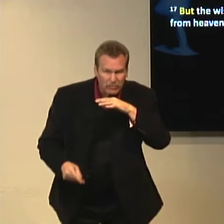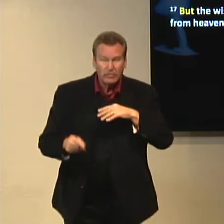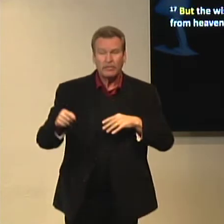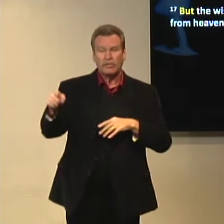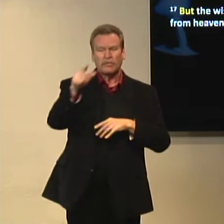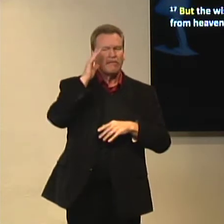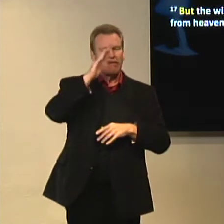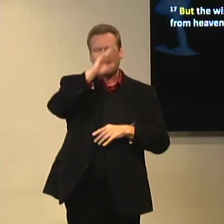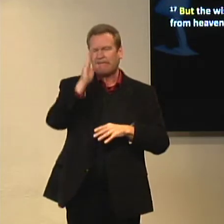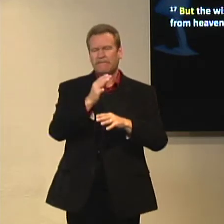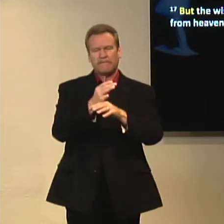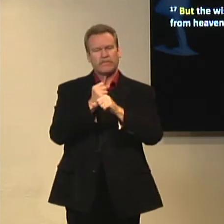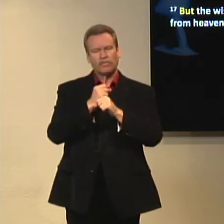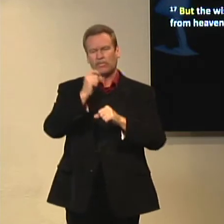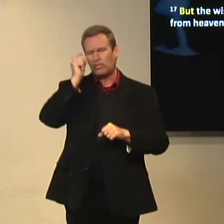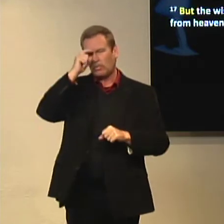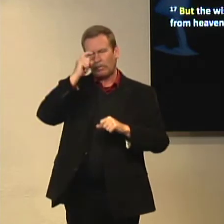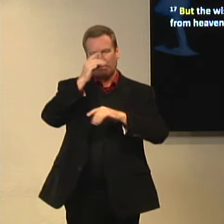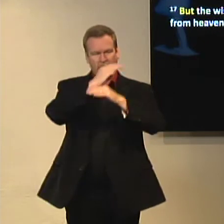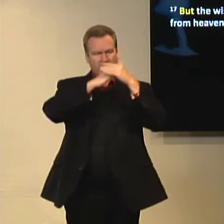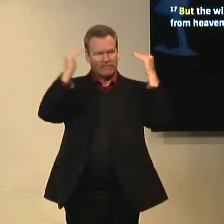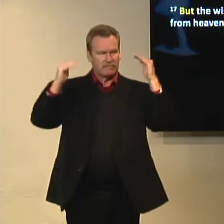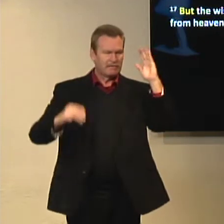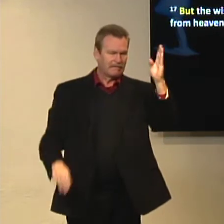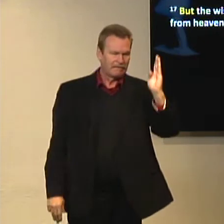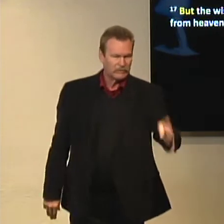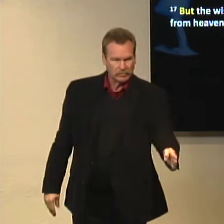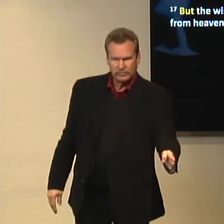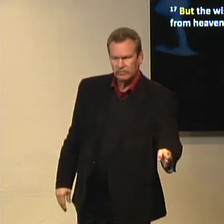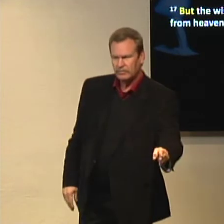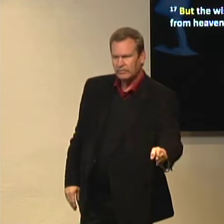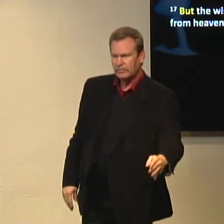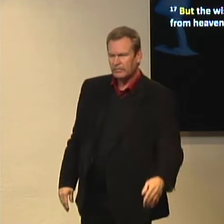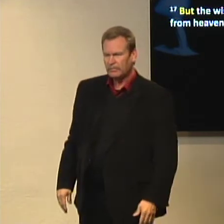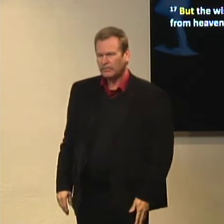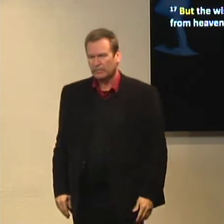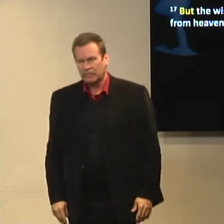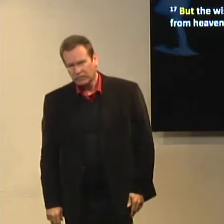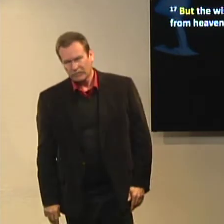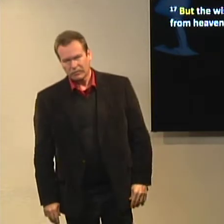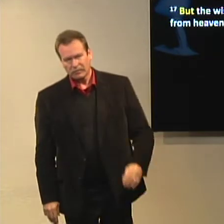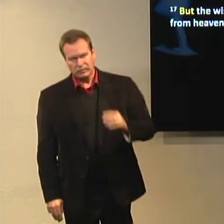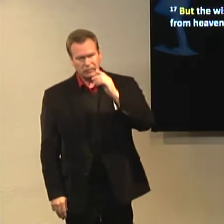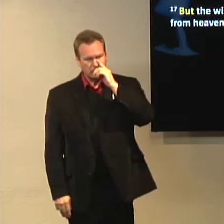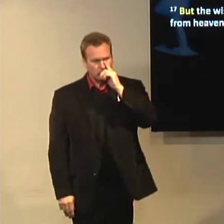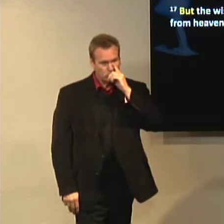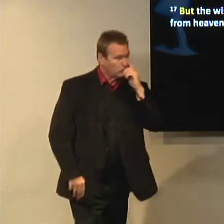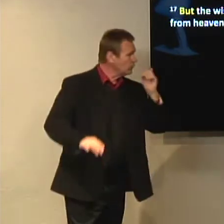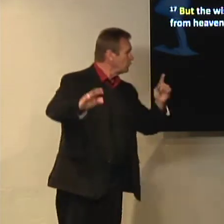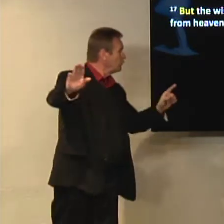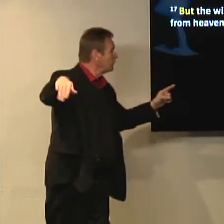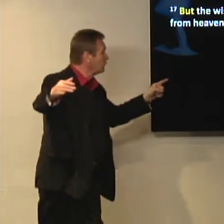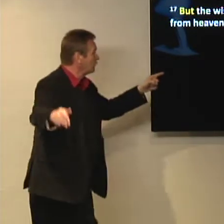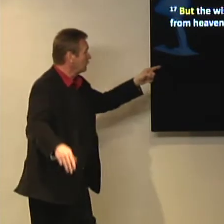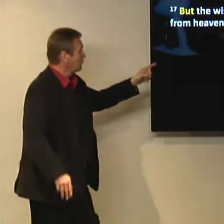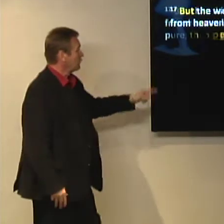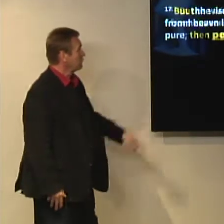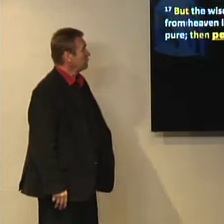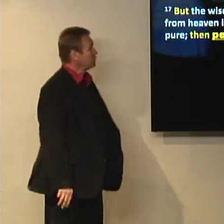Not the evil that the world will hand us. It is not anything like heavenly wisdom.